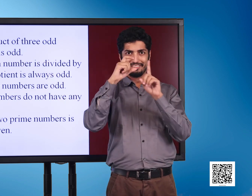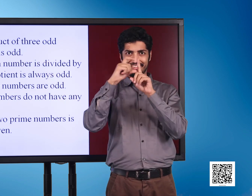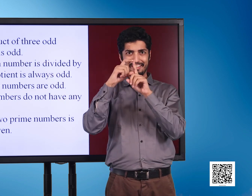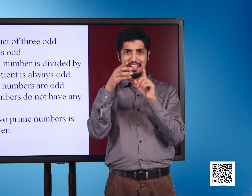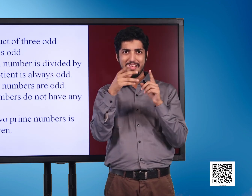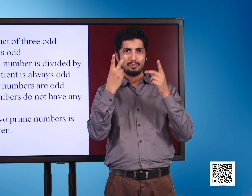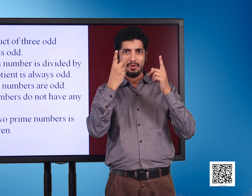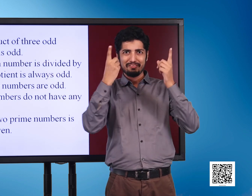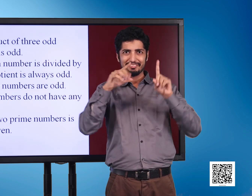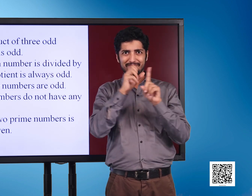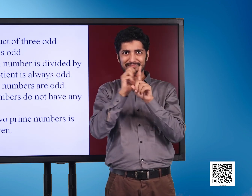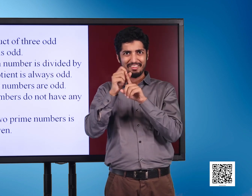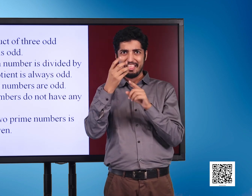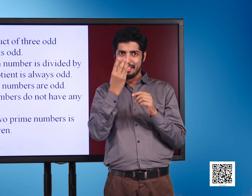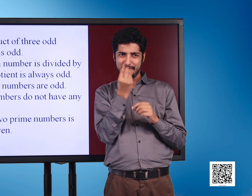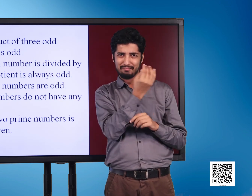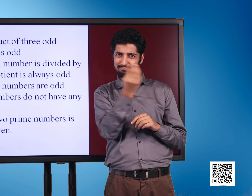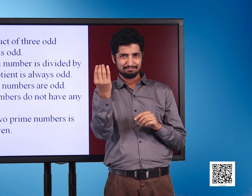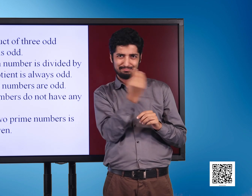The product of three odd numbers is odd.